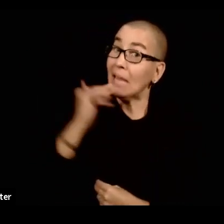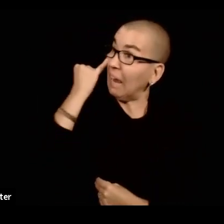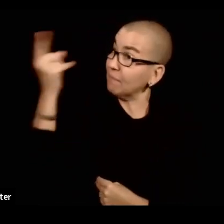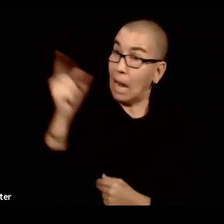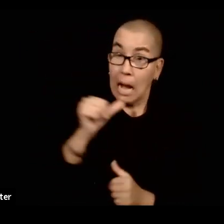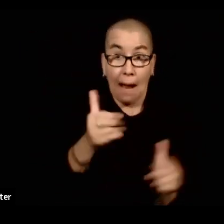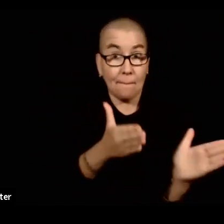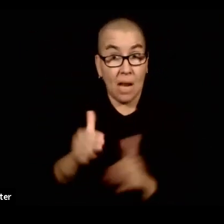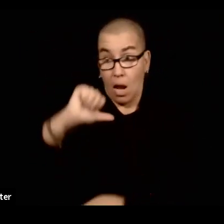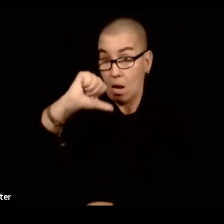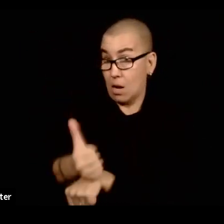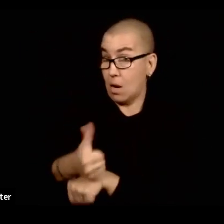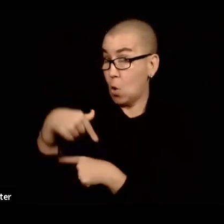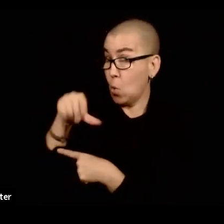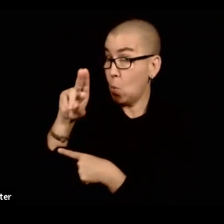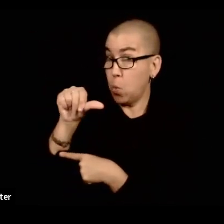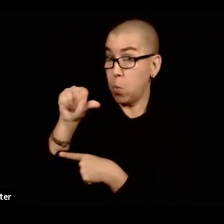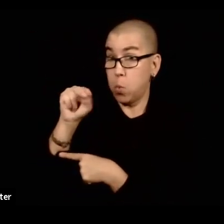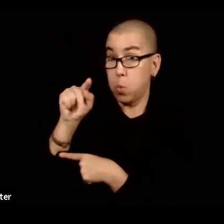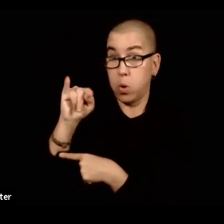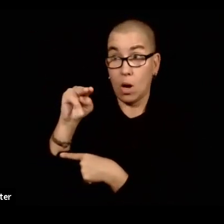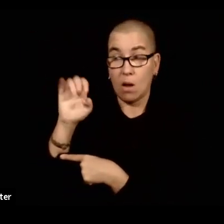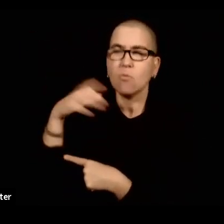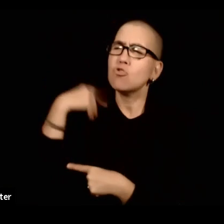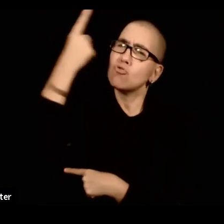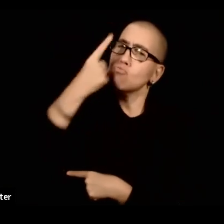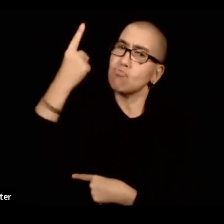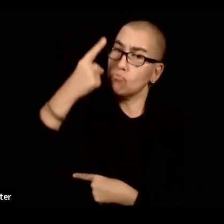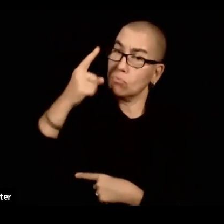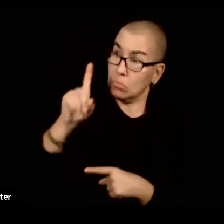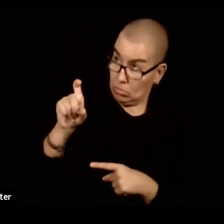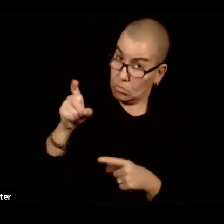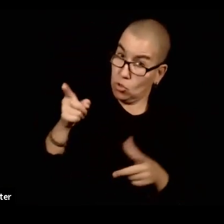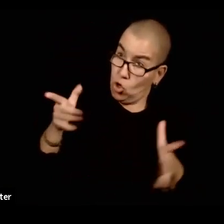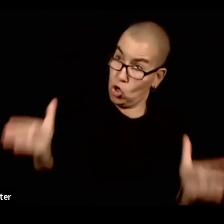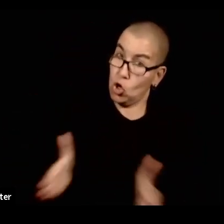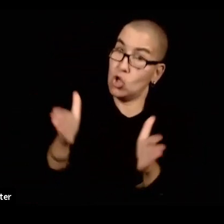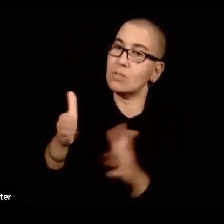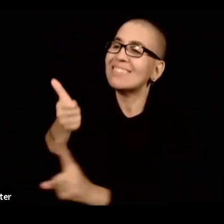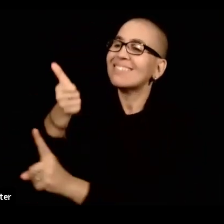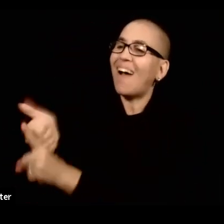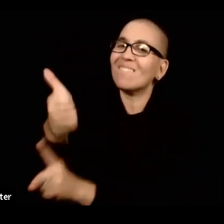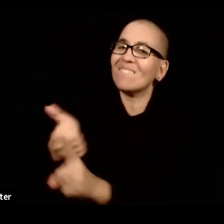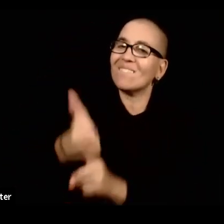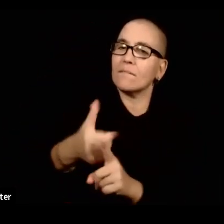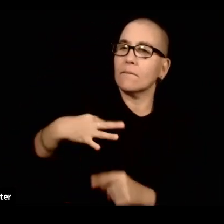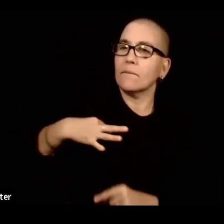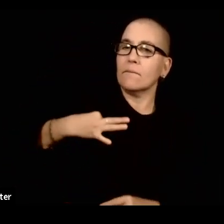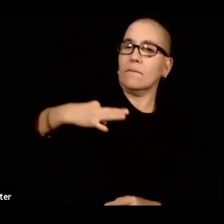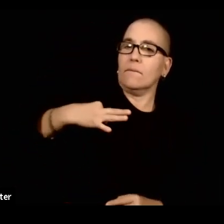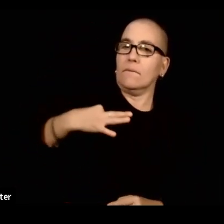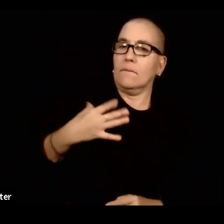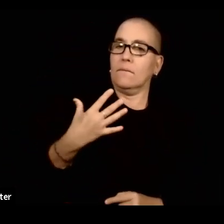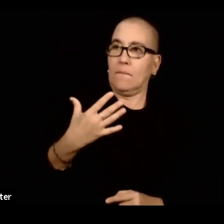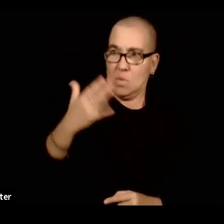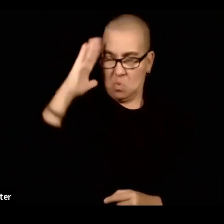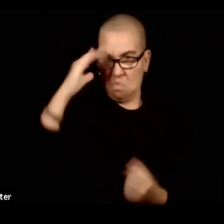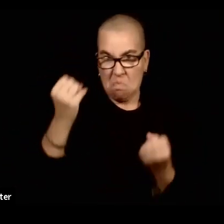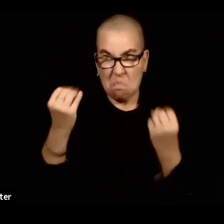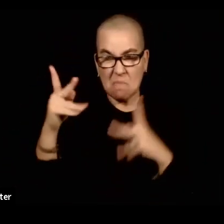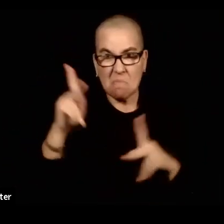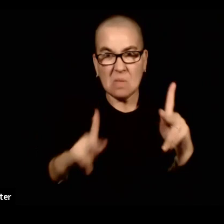talked to several Harley dealerships as well, and they're seeing a huge number of people headed west. So again, recognizing that people are doing this,